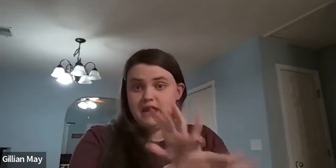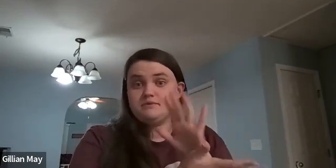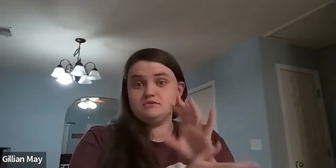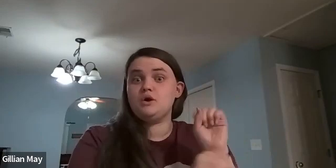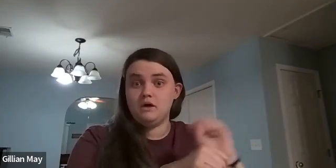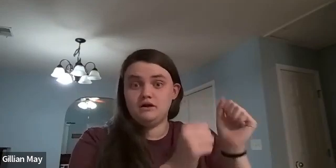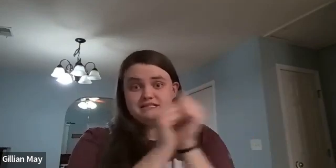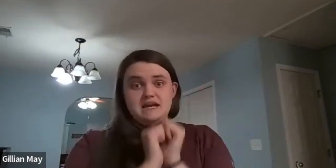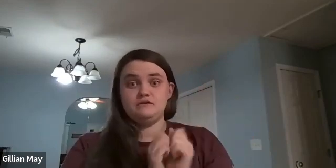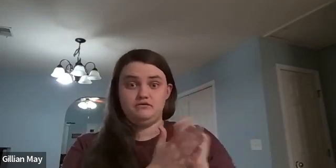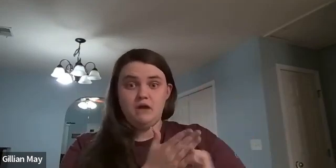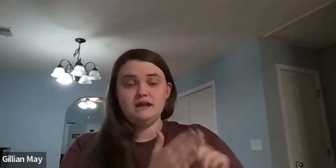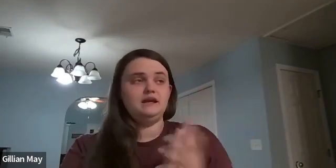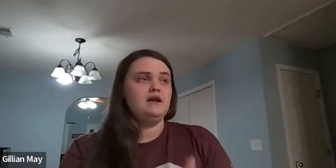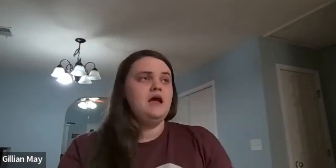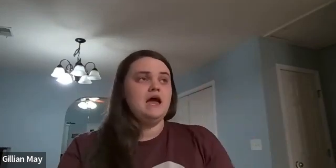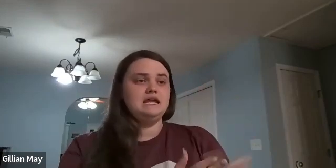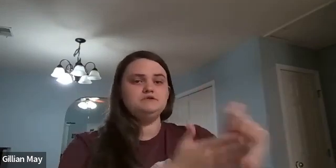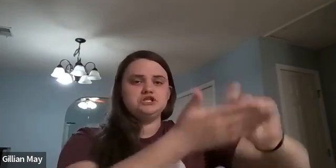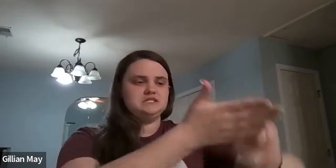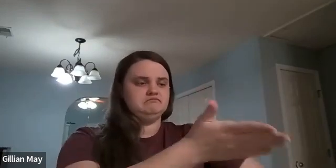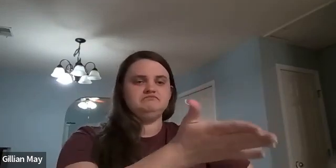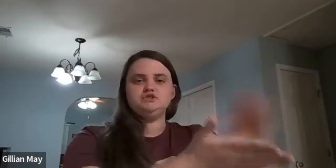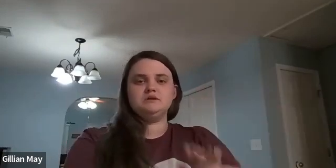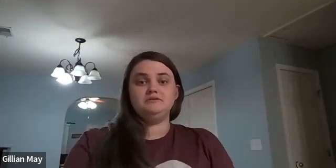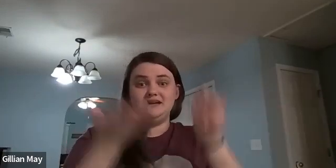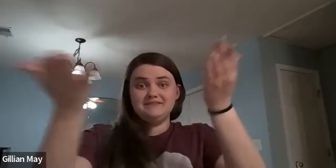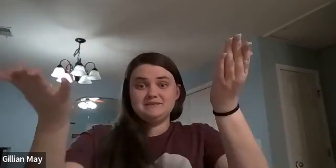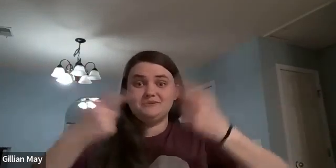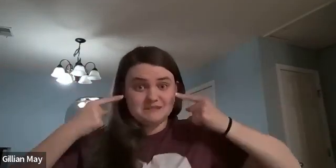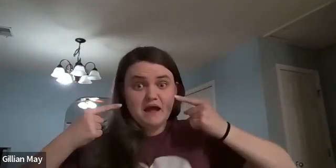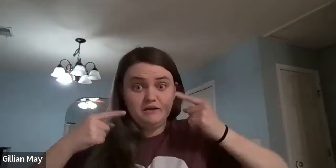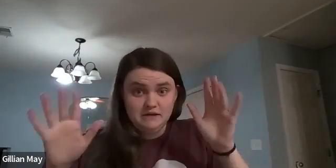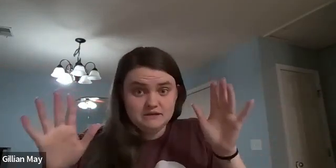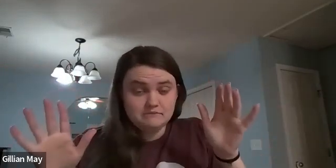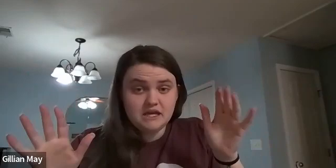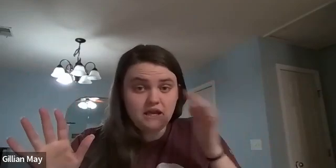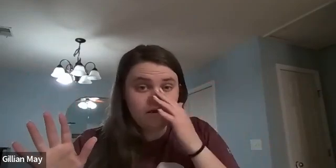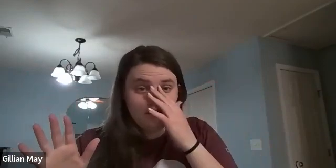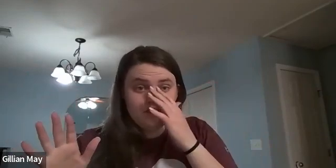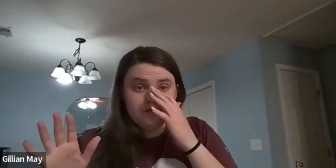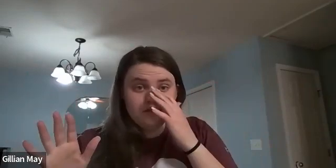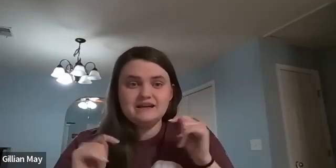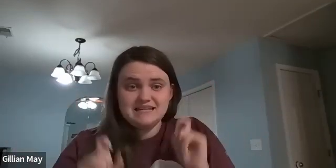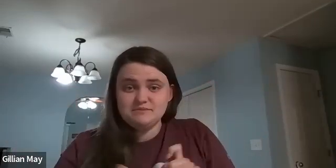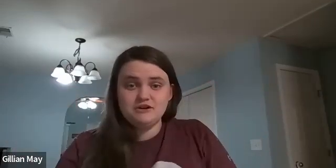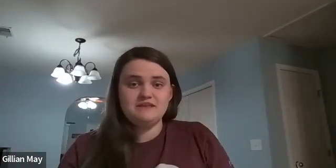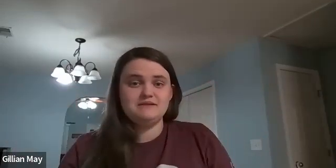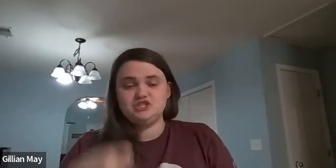papers we're gonna work on together, like writing, and he would just scribble and give it to me with a smile. Like he wasn't being, trying to test me or anything and just give